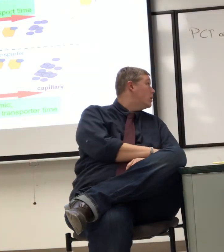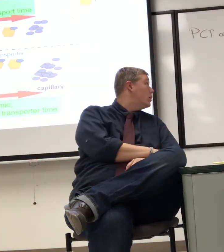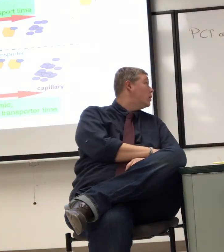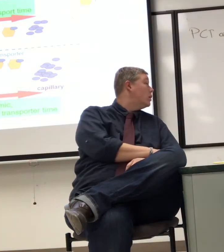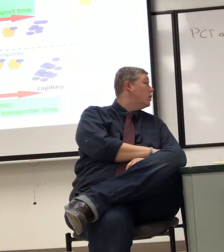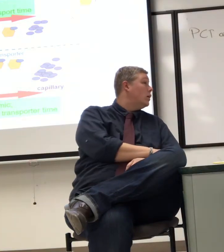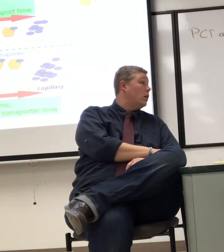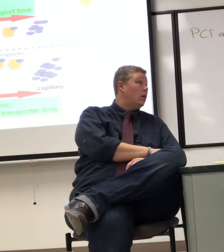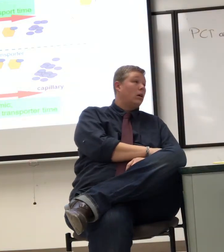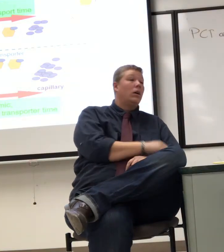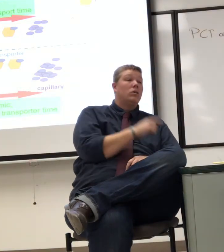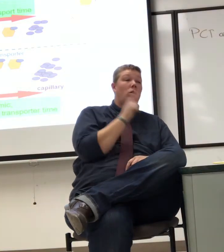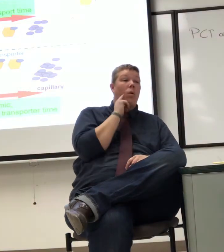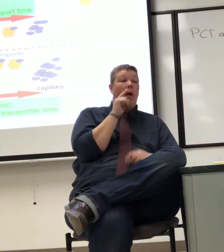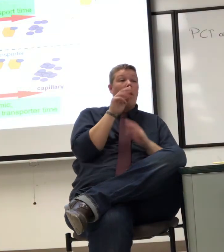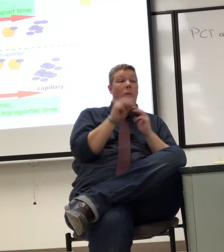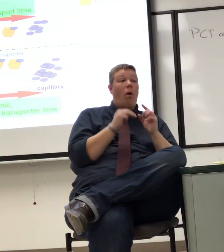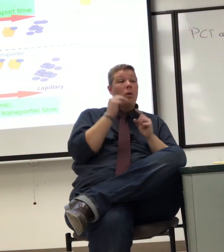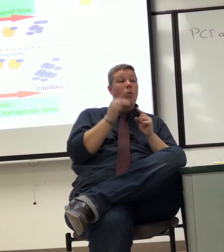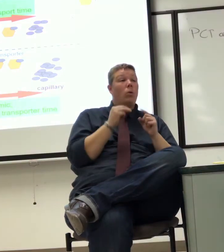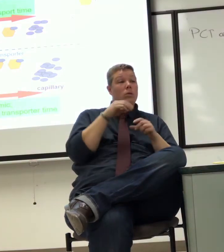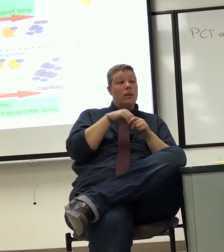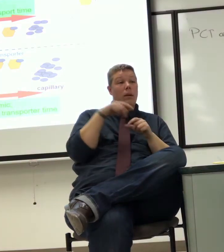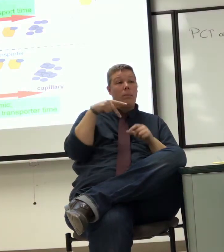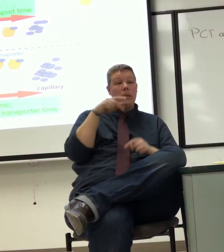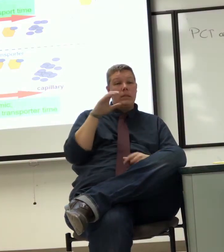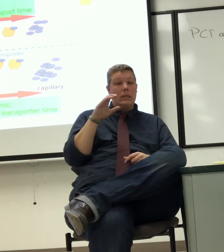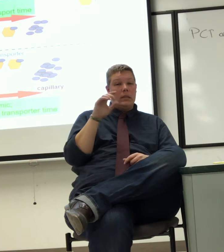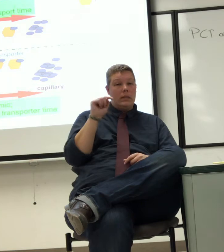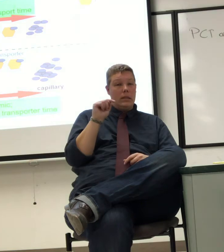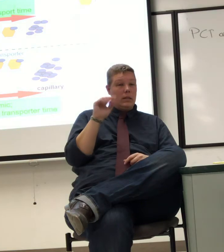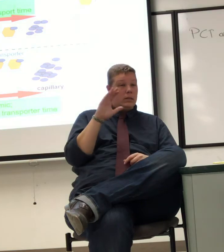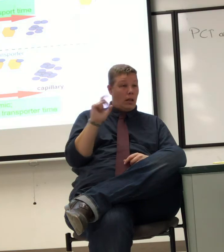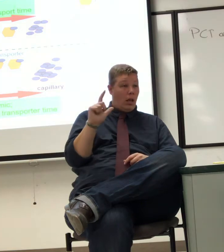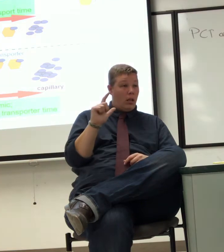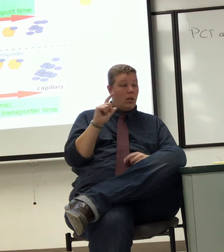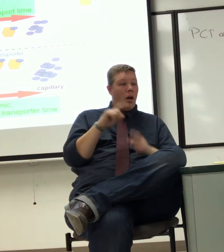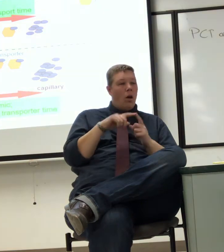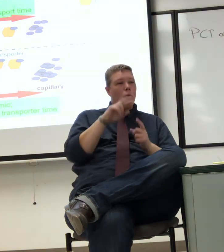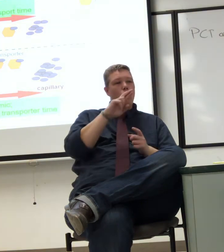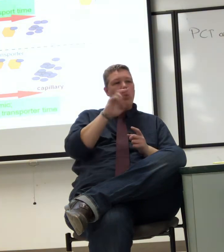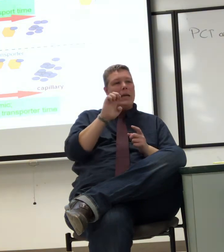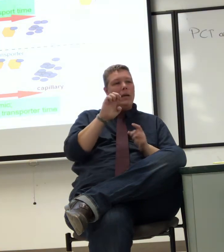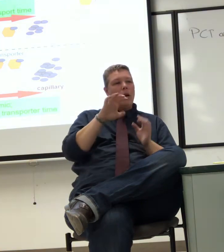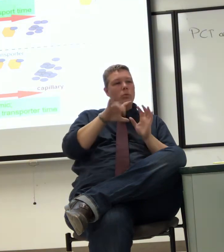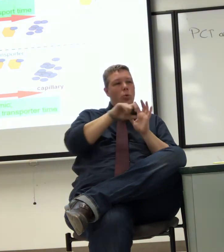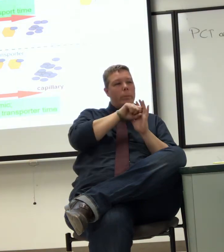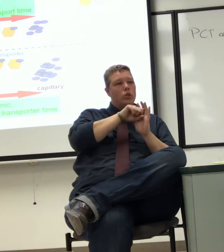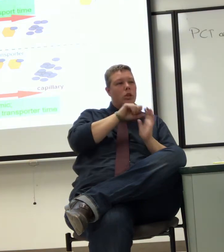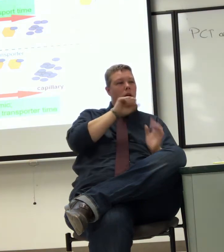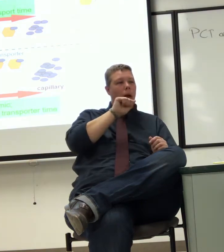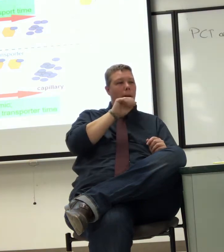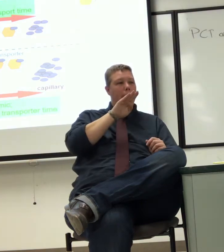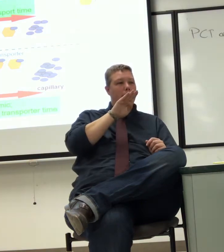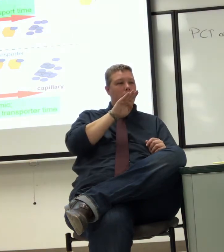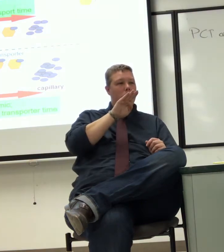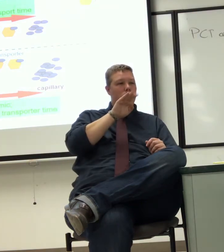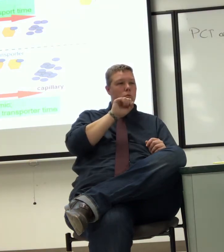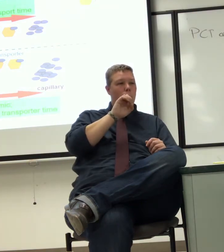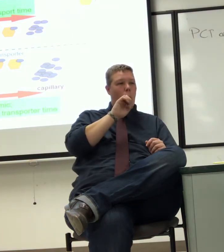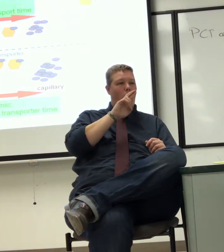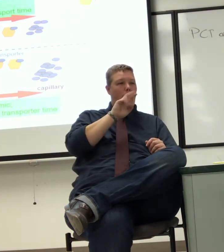the molecules in the PCT cells, reabsorption has rate limits.